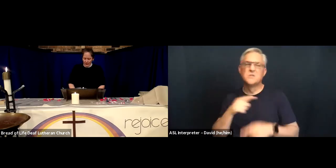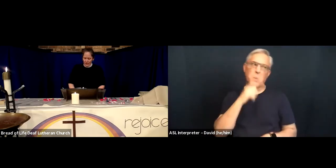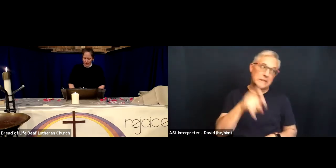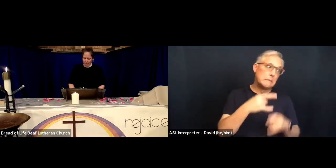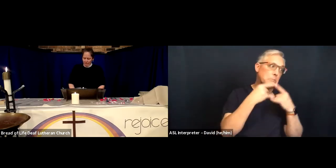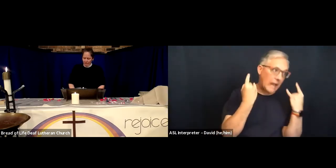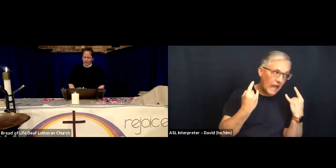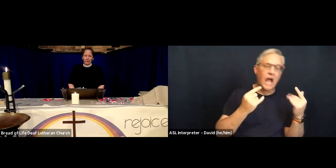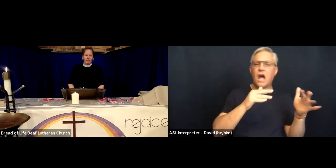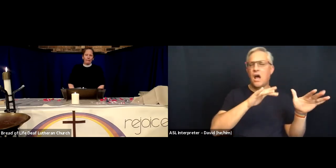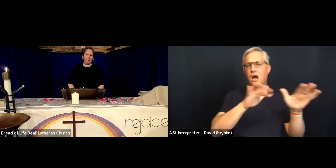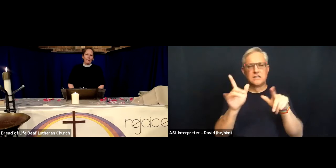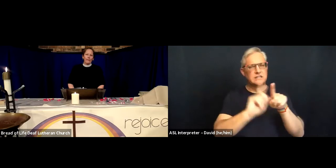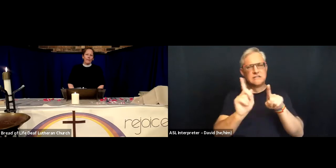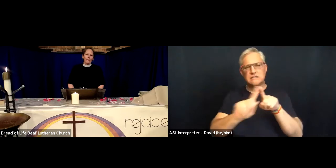and now.